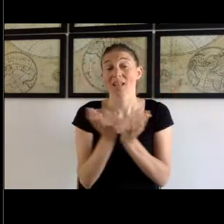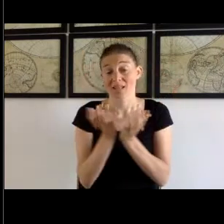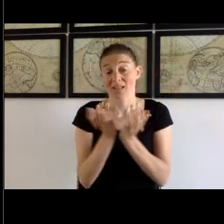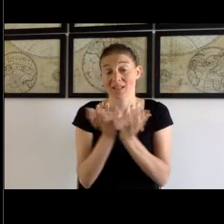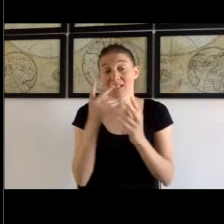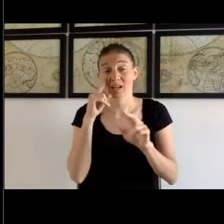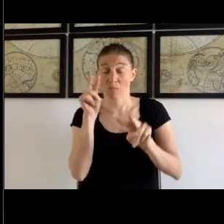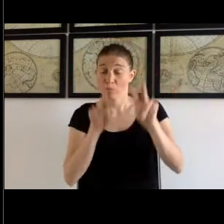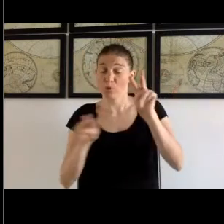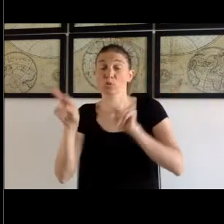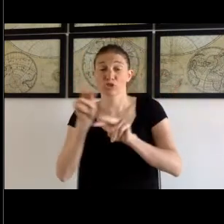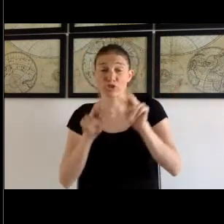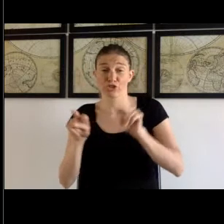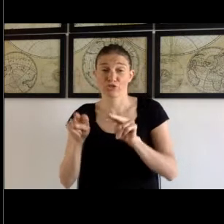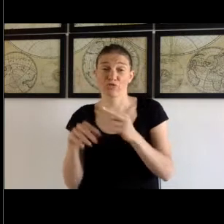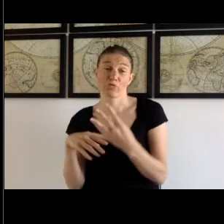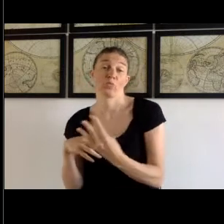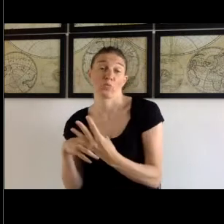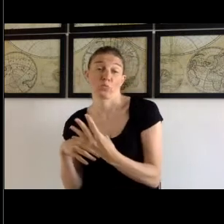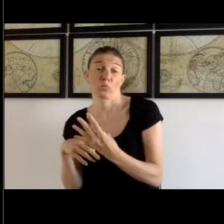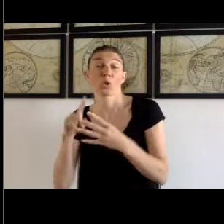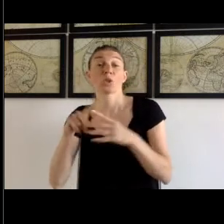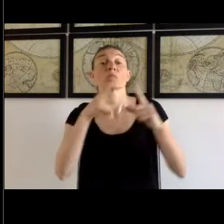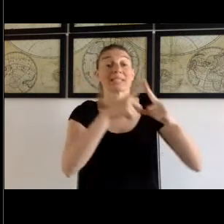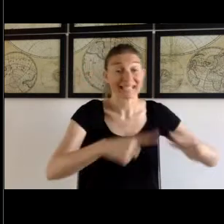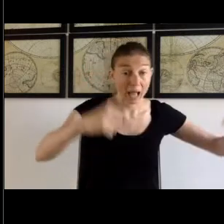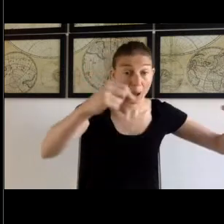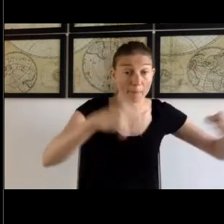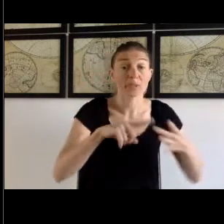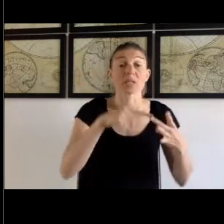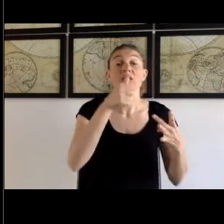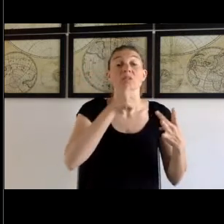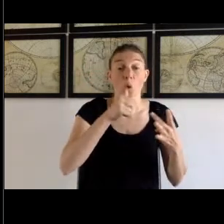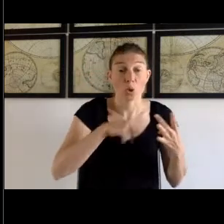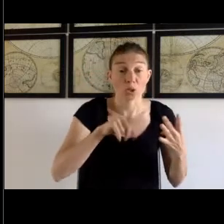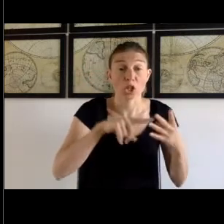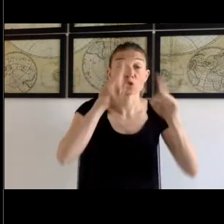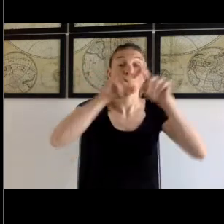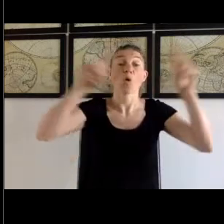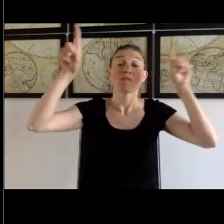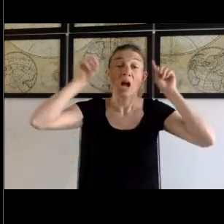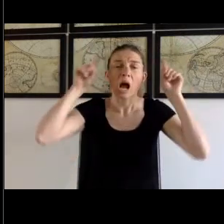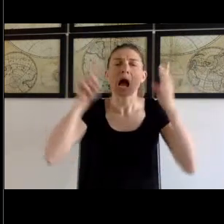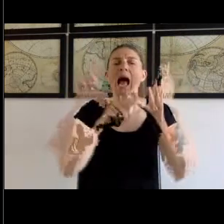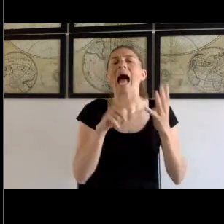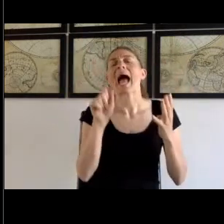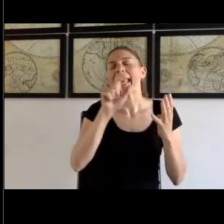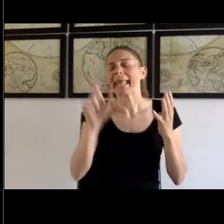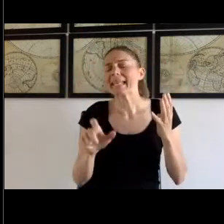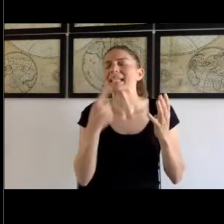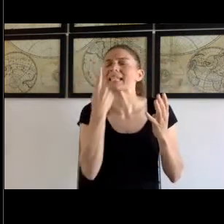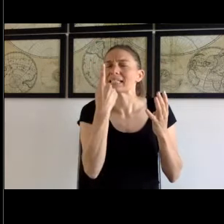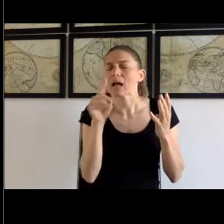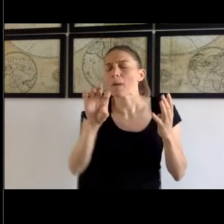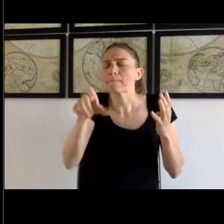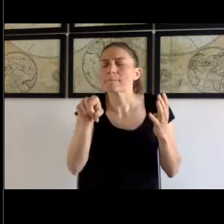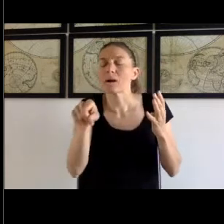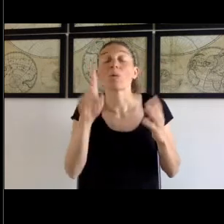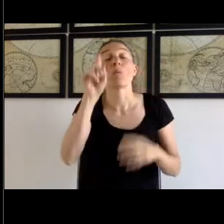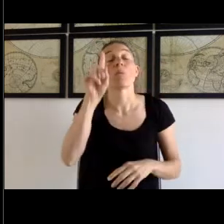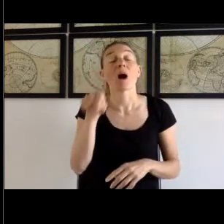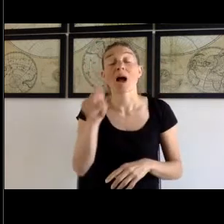approach, and that's Cyprus, Estonia, Slovakia, and some parts of Italy, because assessment in some